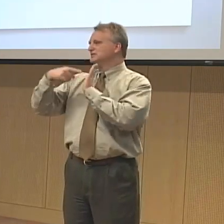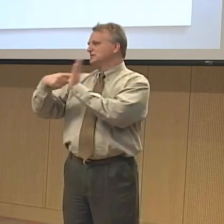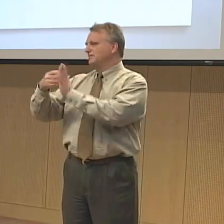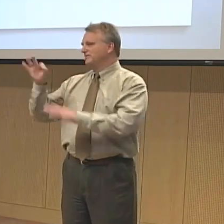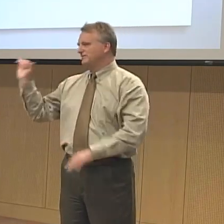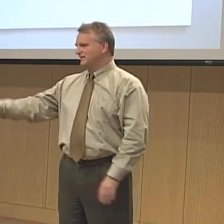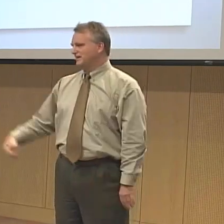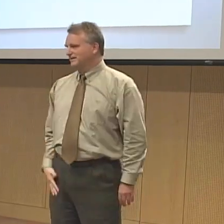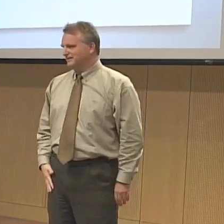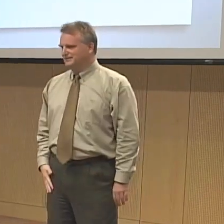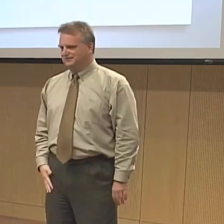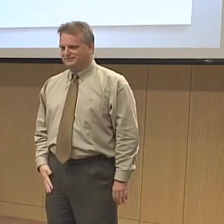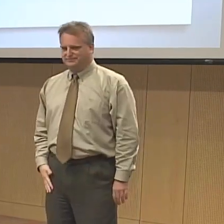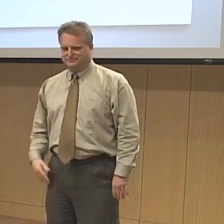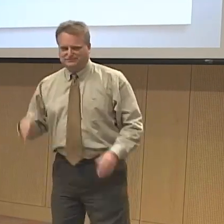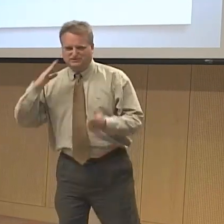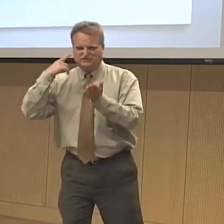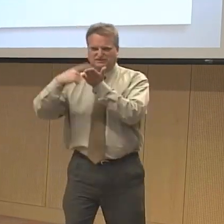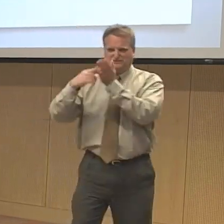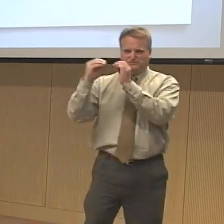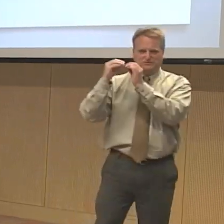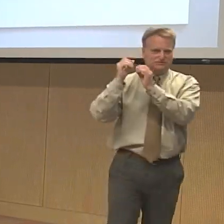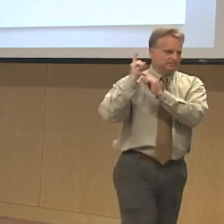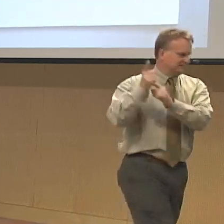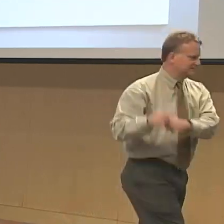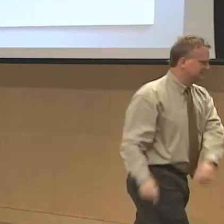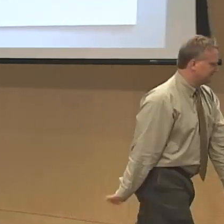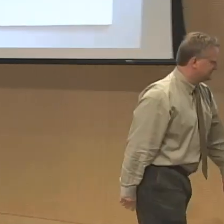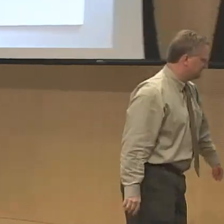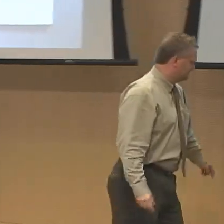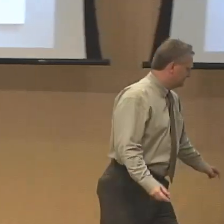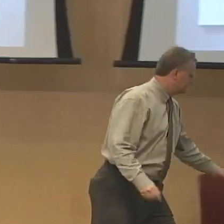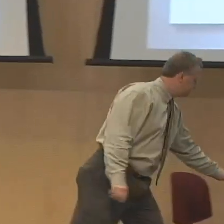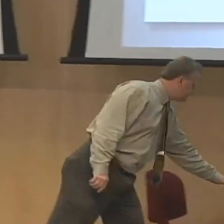The deaf community is another good example of that. We'll talk more about that in a minute.